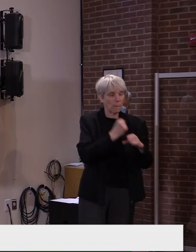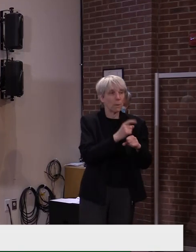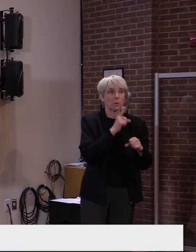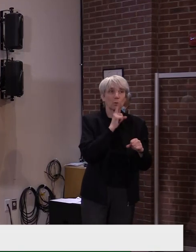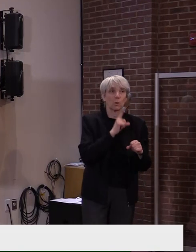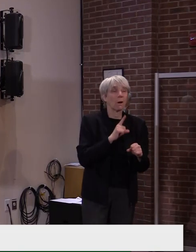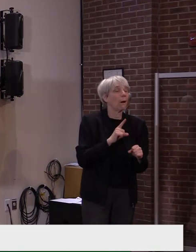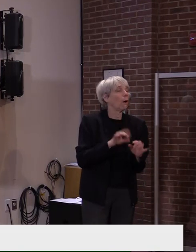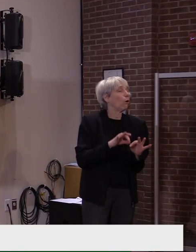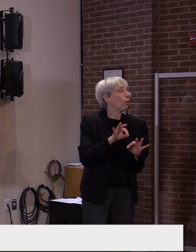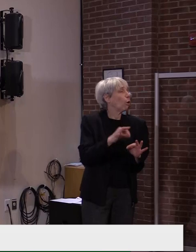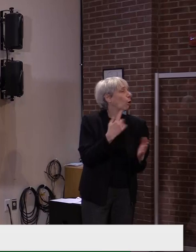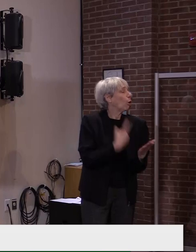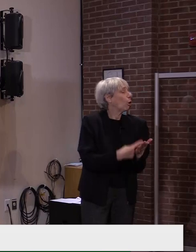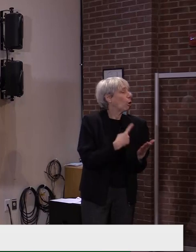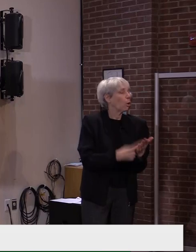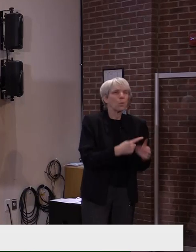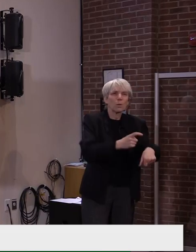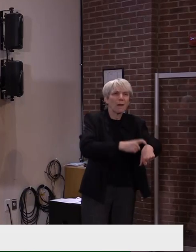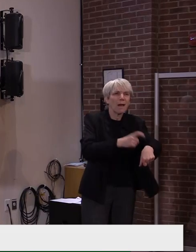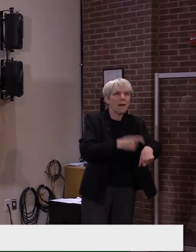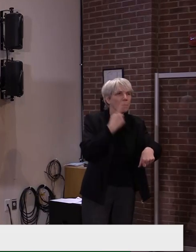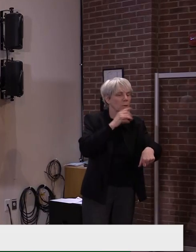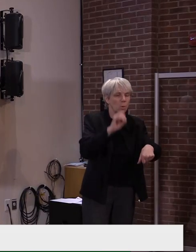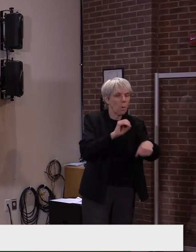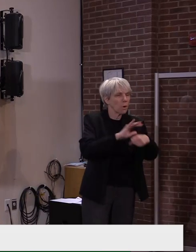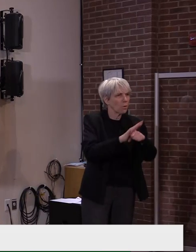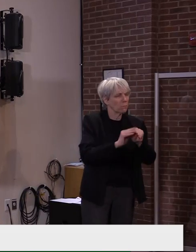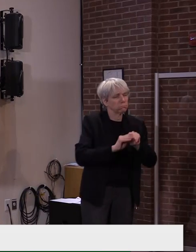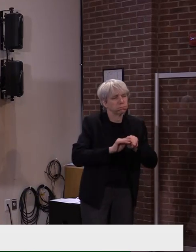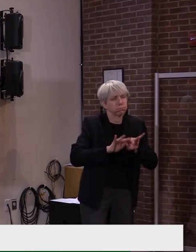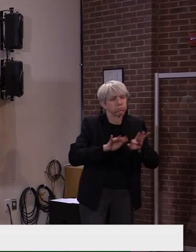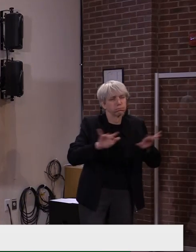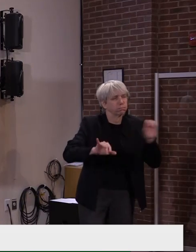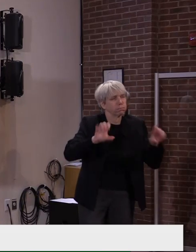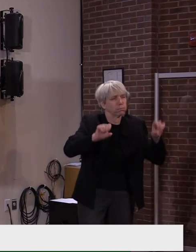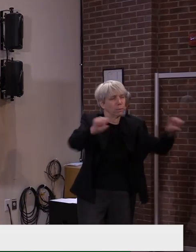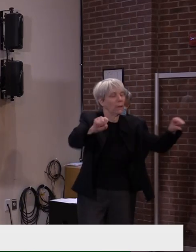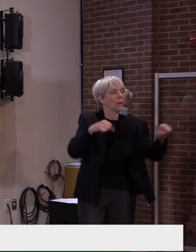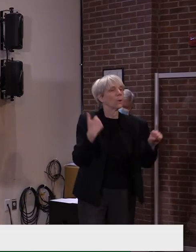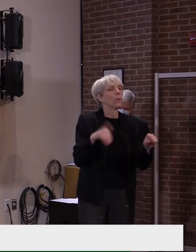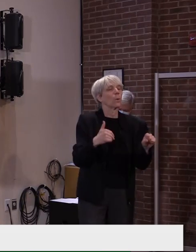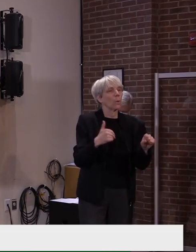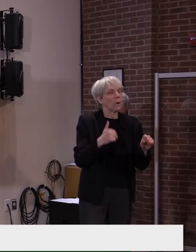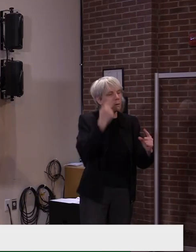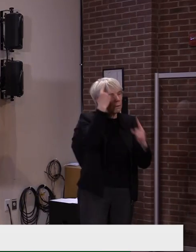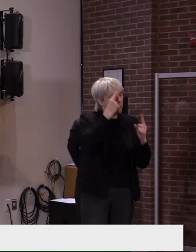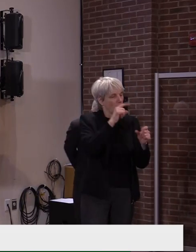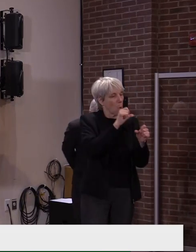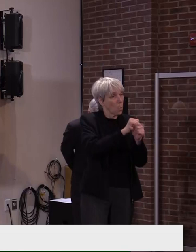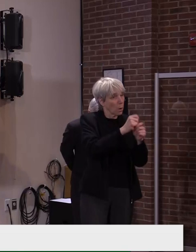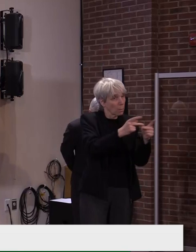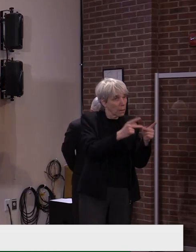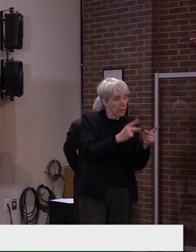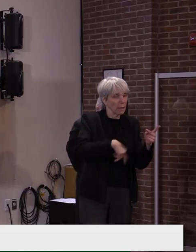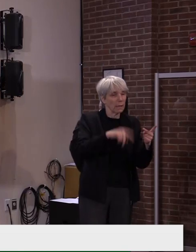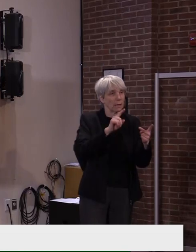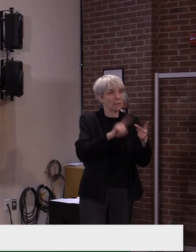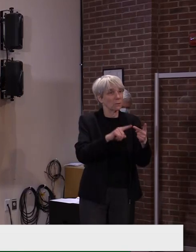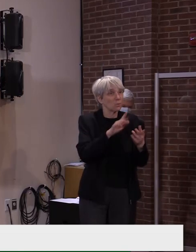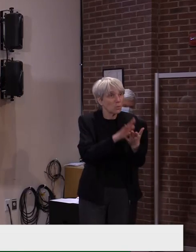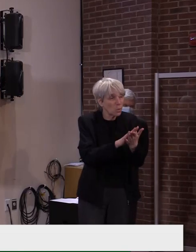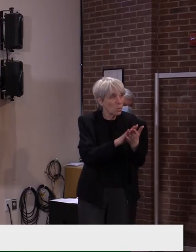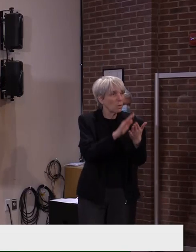fast. They knew that the impact, not only in the healthcare workforce, but multiple sectors of workforce could be